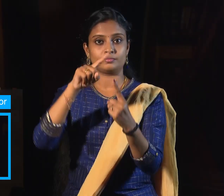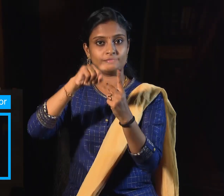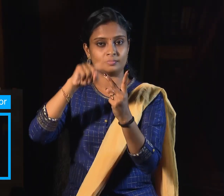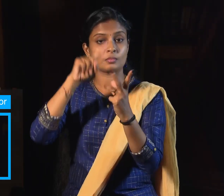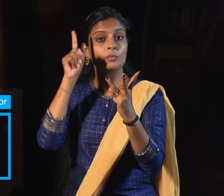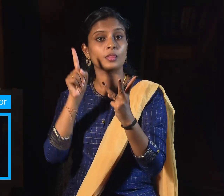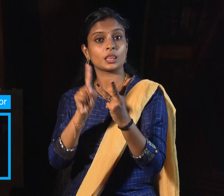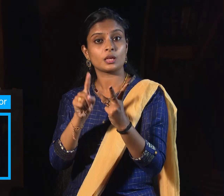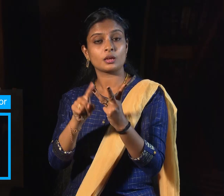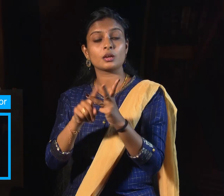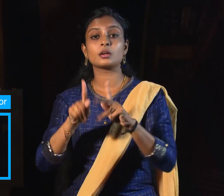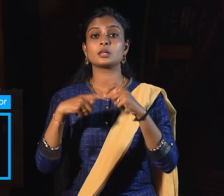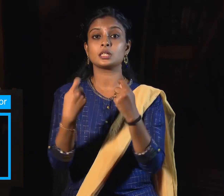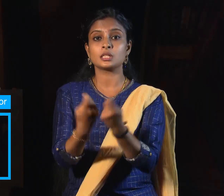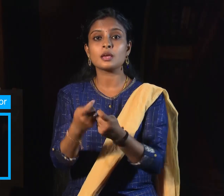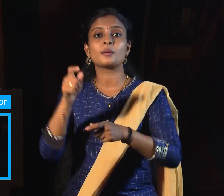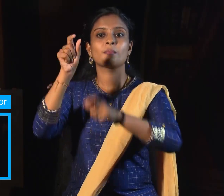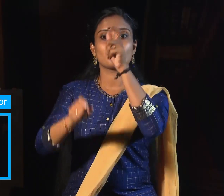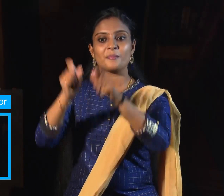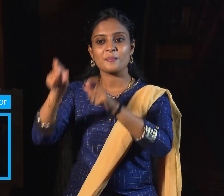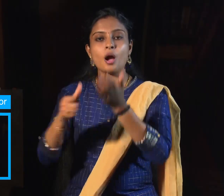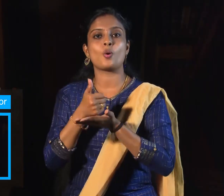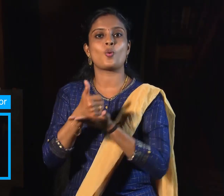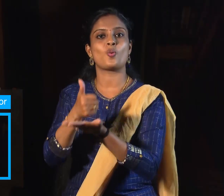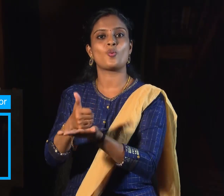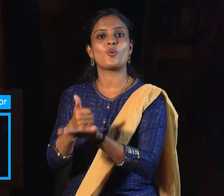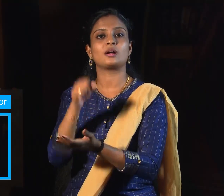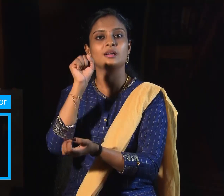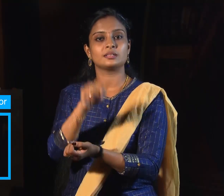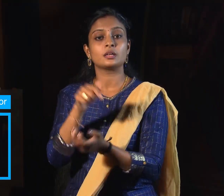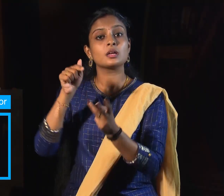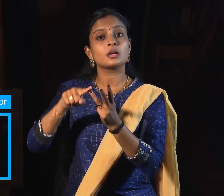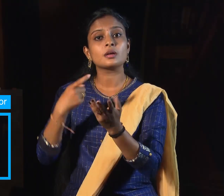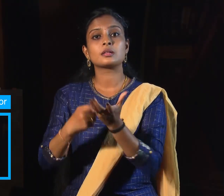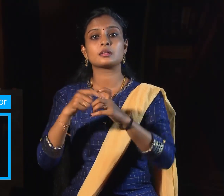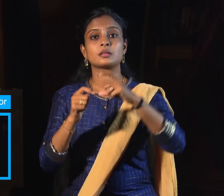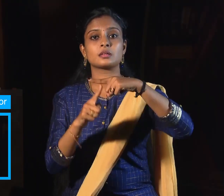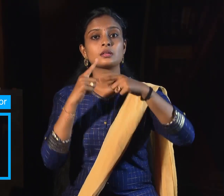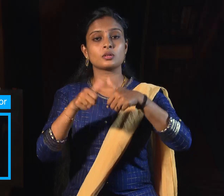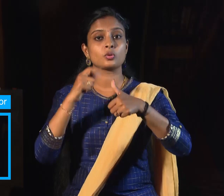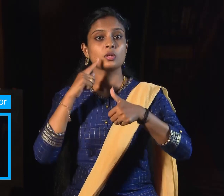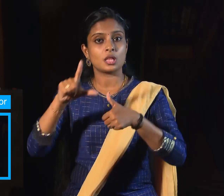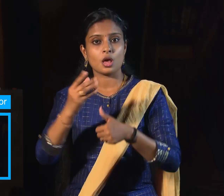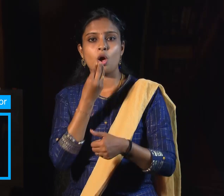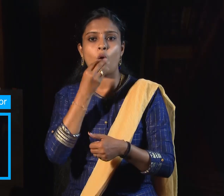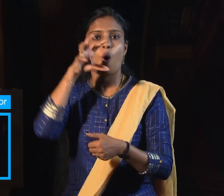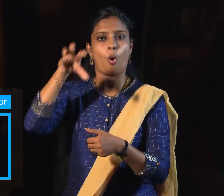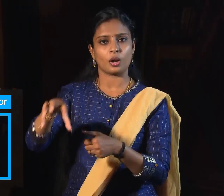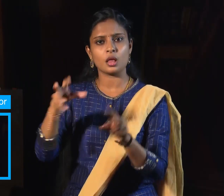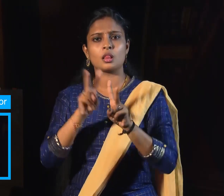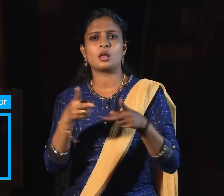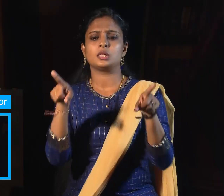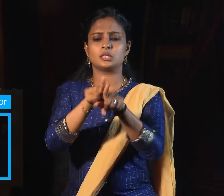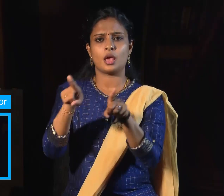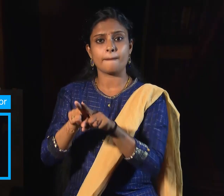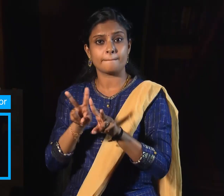business segment that provides services to customers. This sector includes retail, restaurants, hotels, and similar